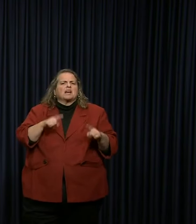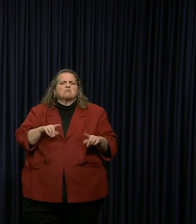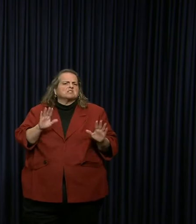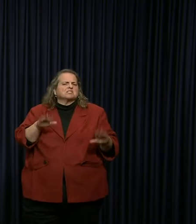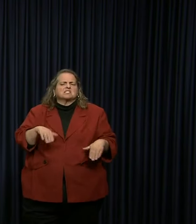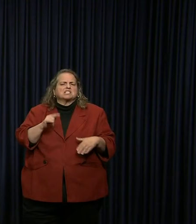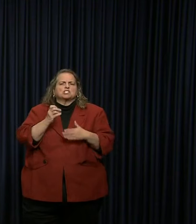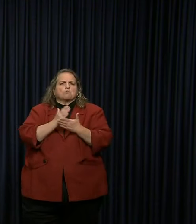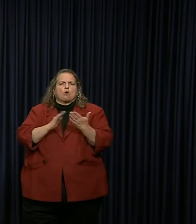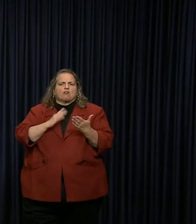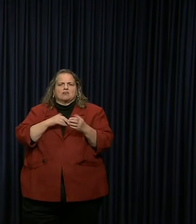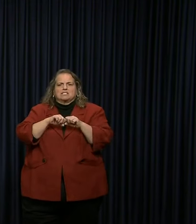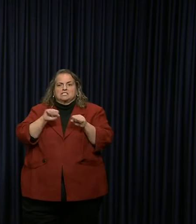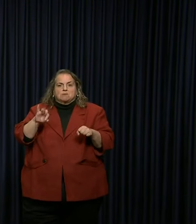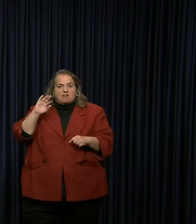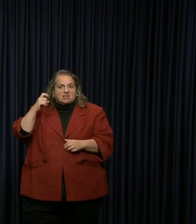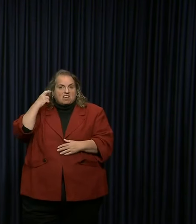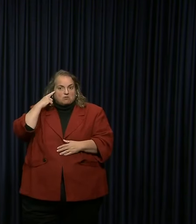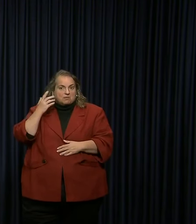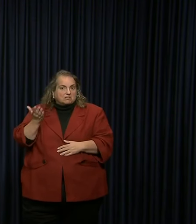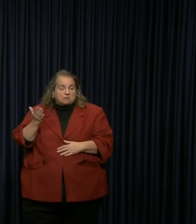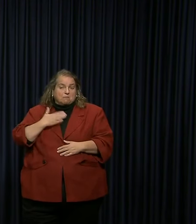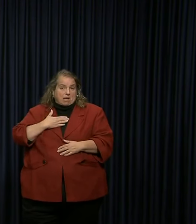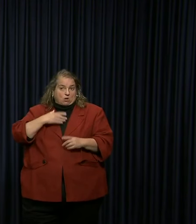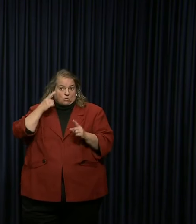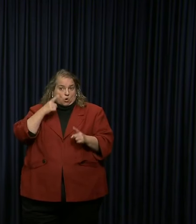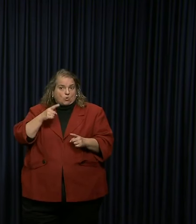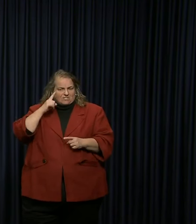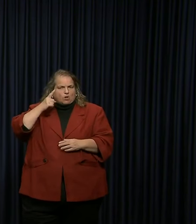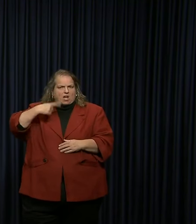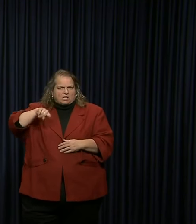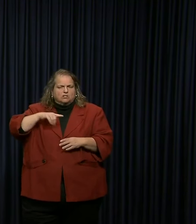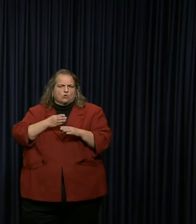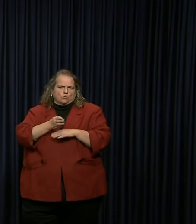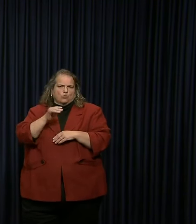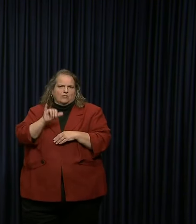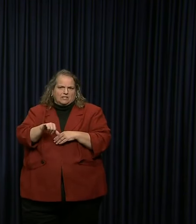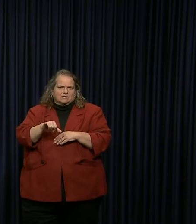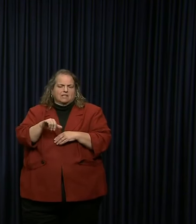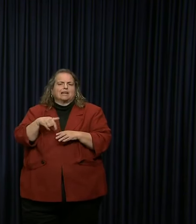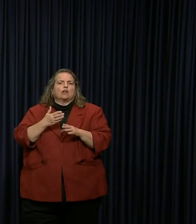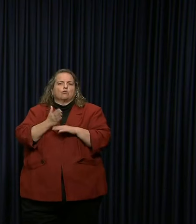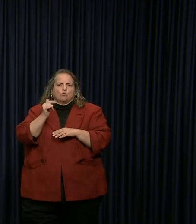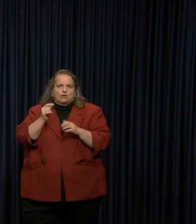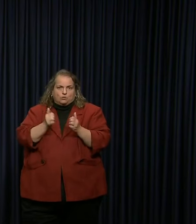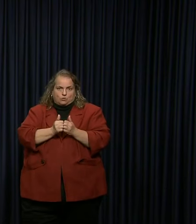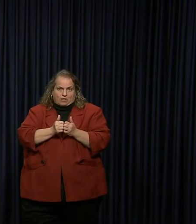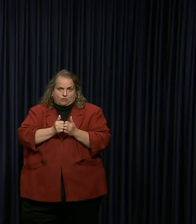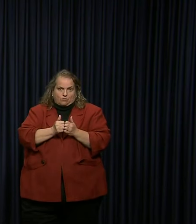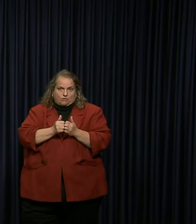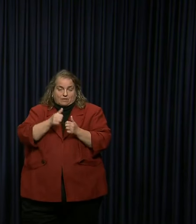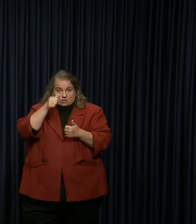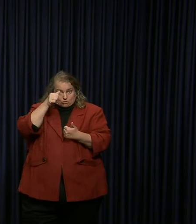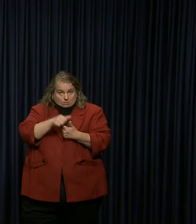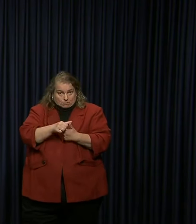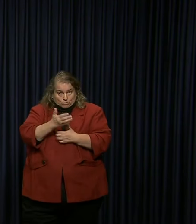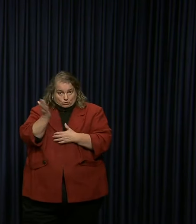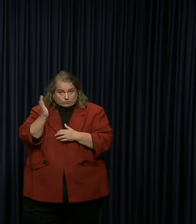of our system of government. But my goal is for us to get through this and to get through it together. Let's